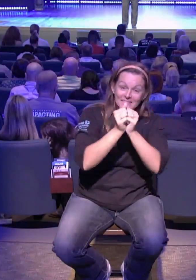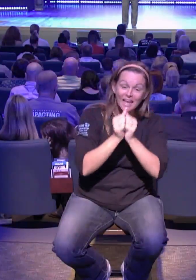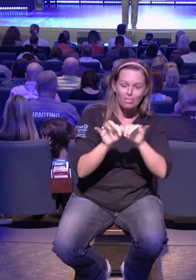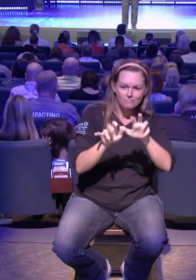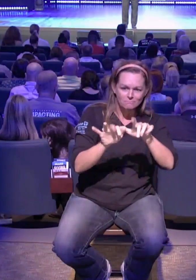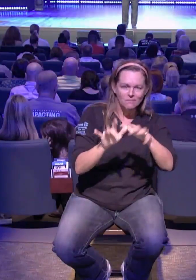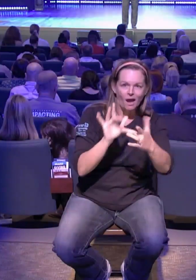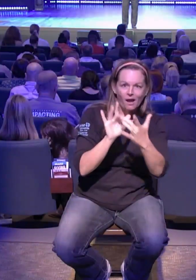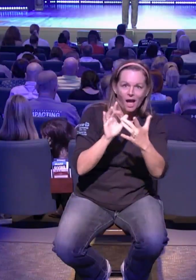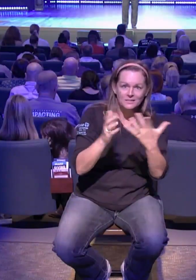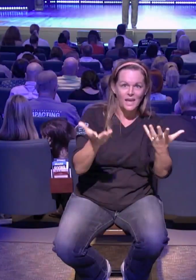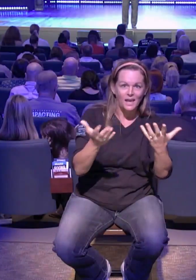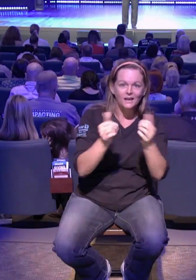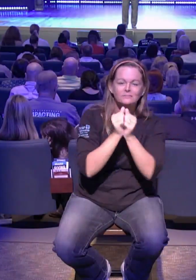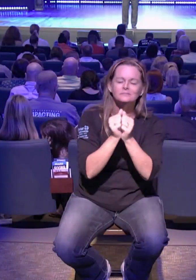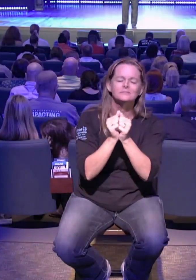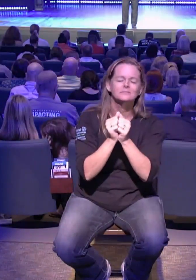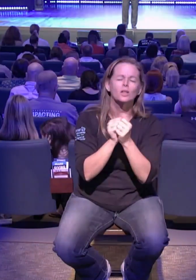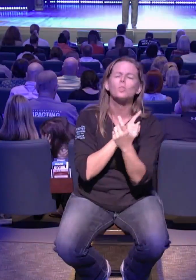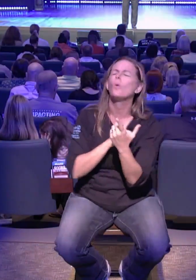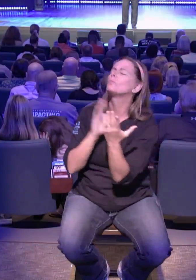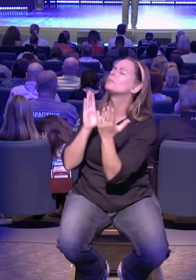Father, our prayer is that they can tell